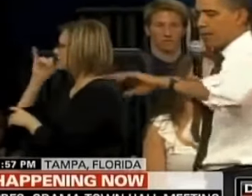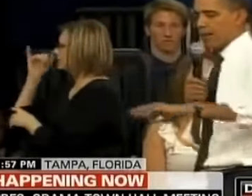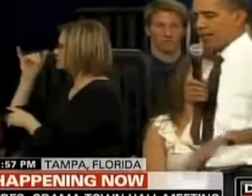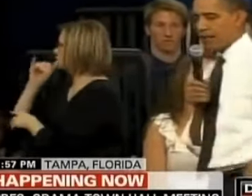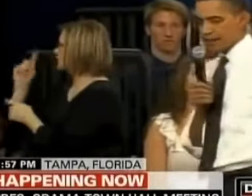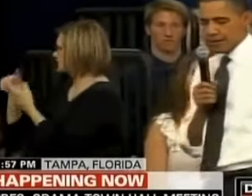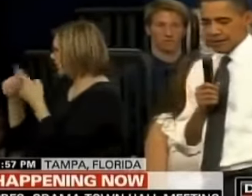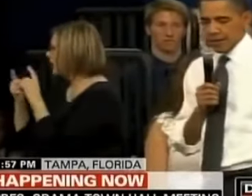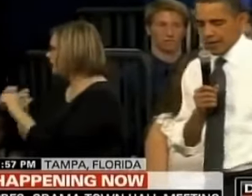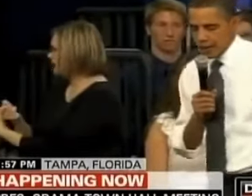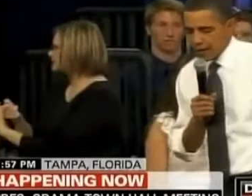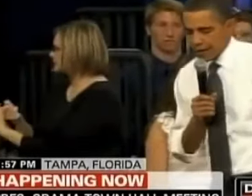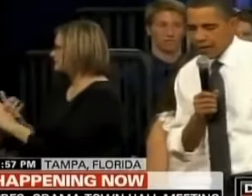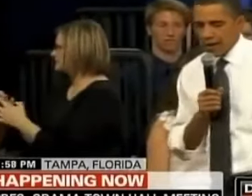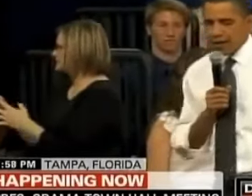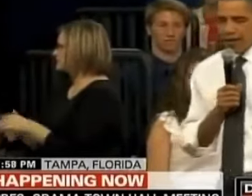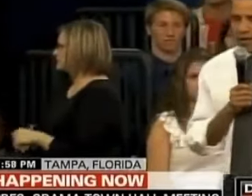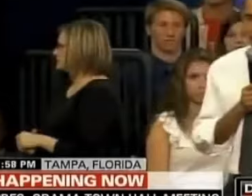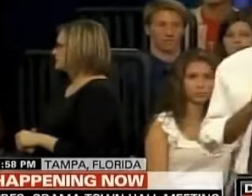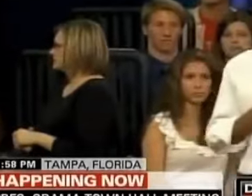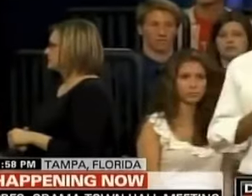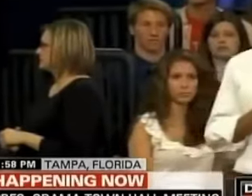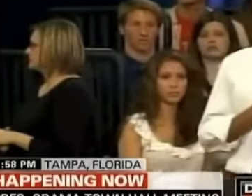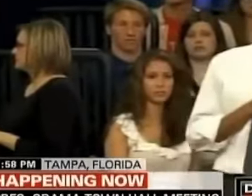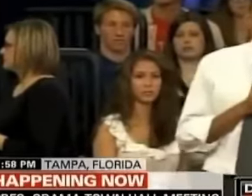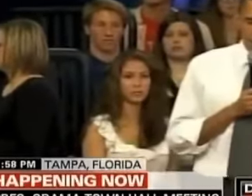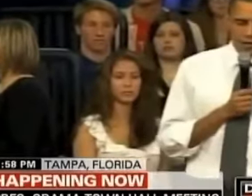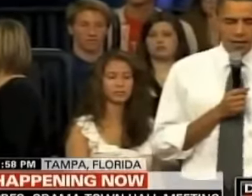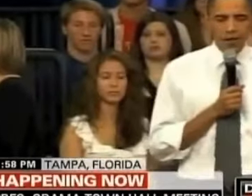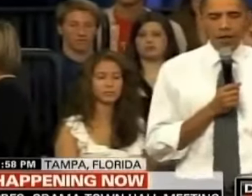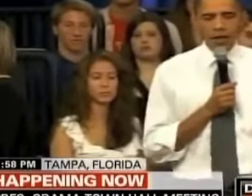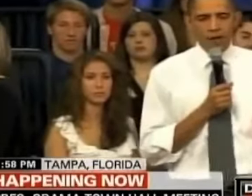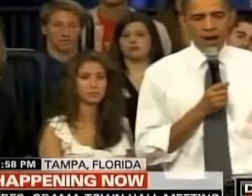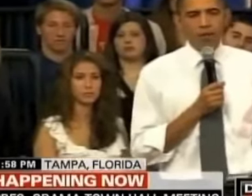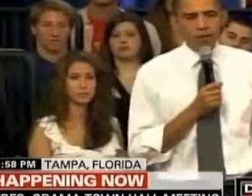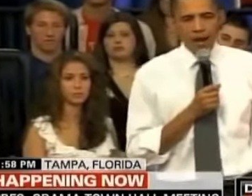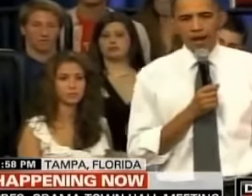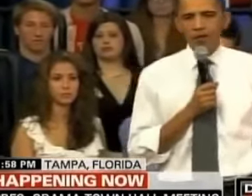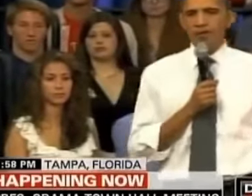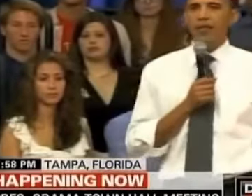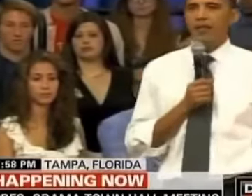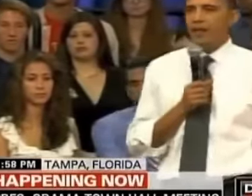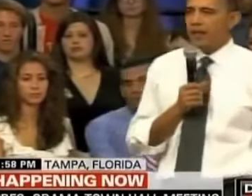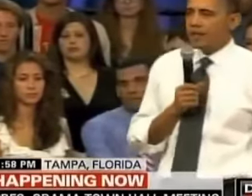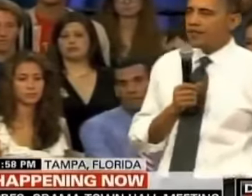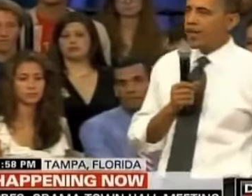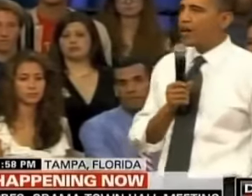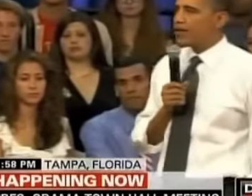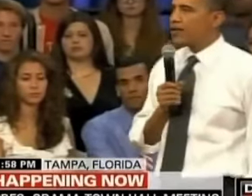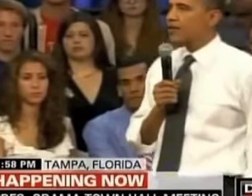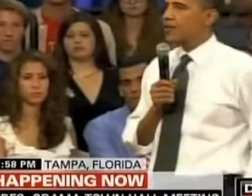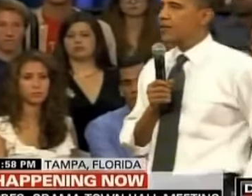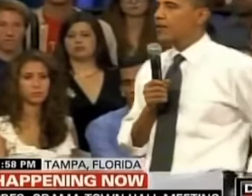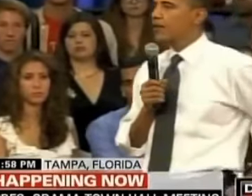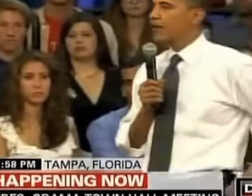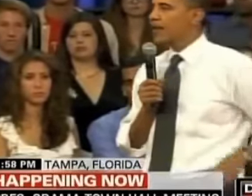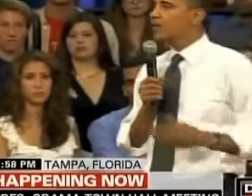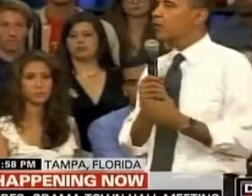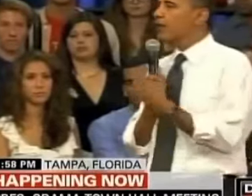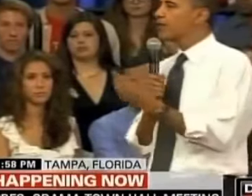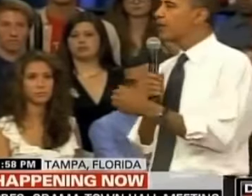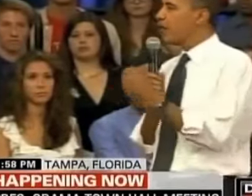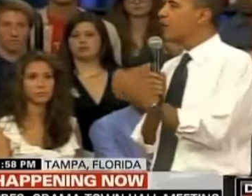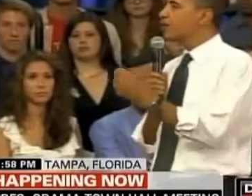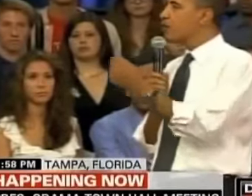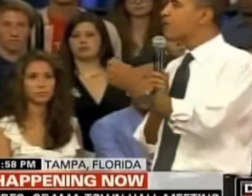let me play this out. It is a vibrant democracy. It shares